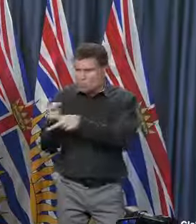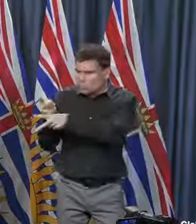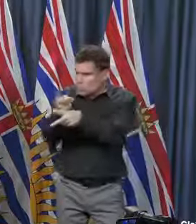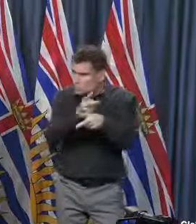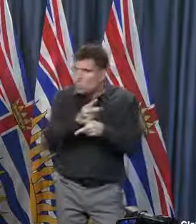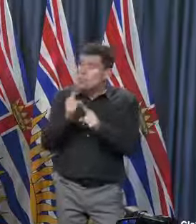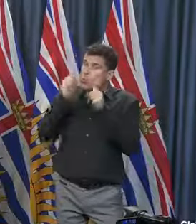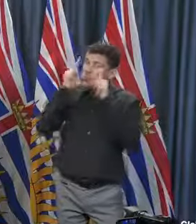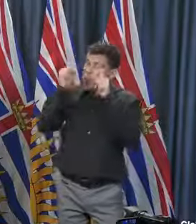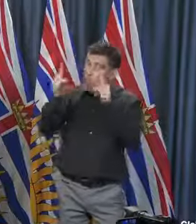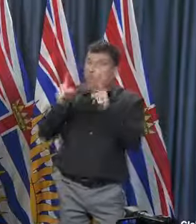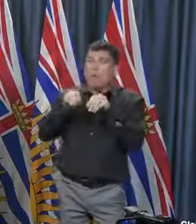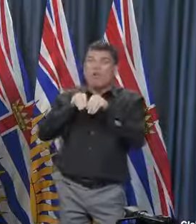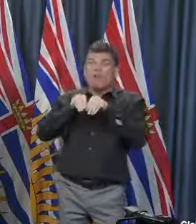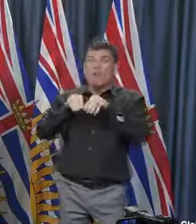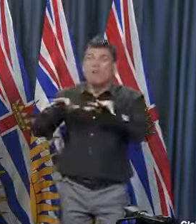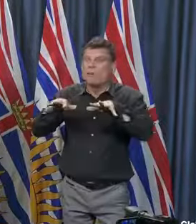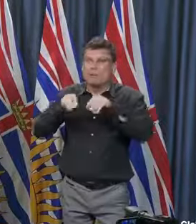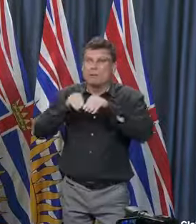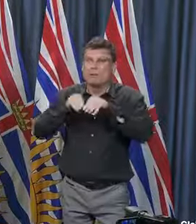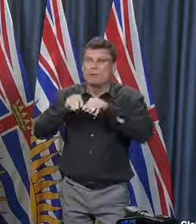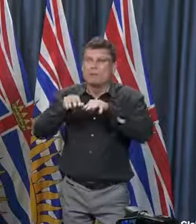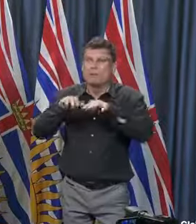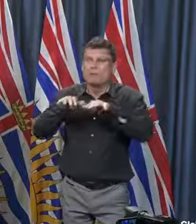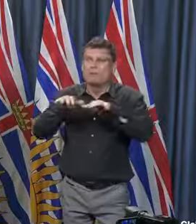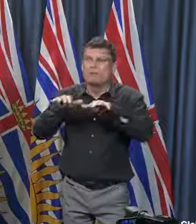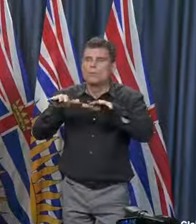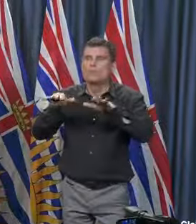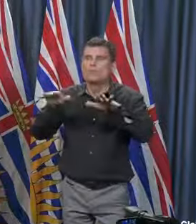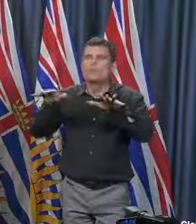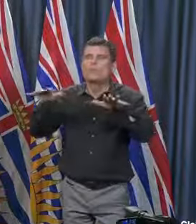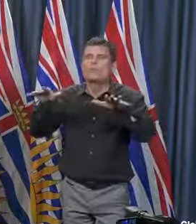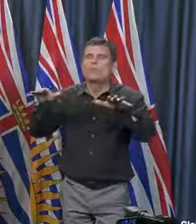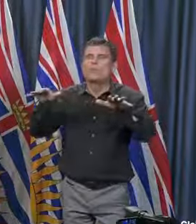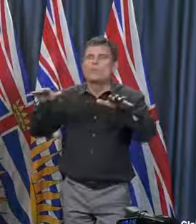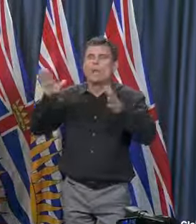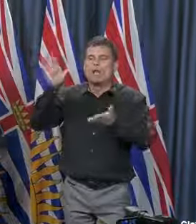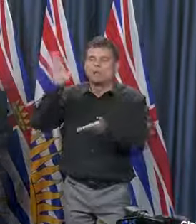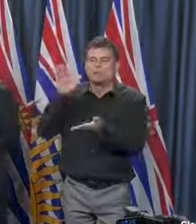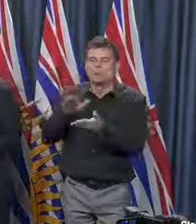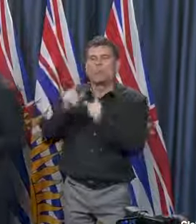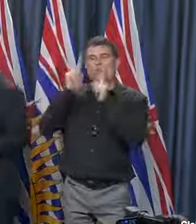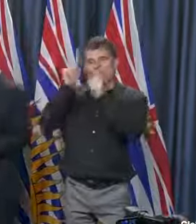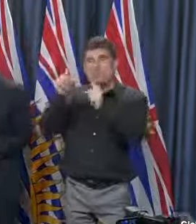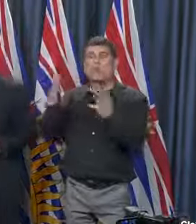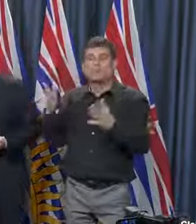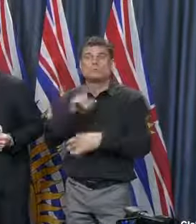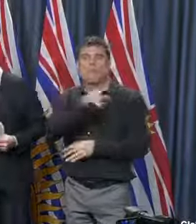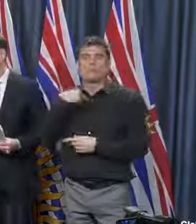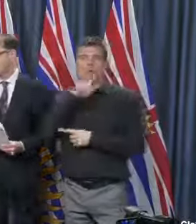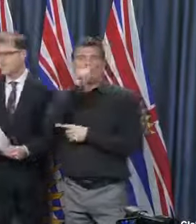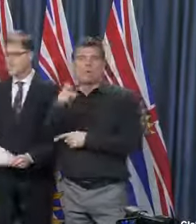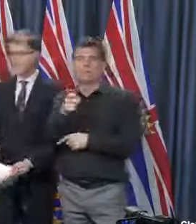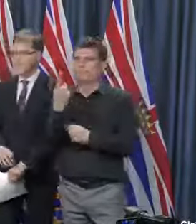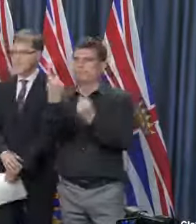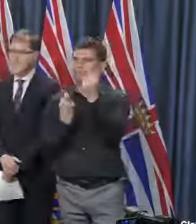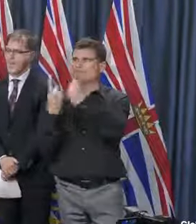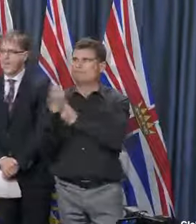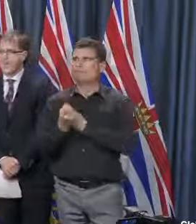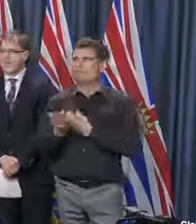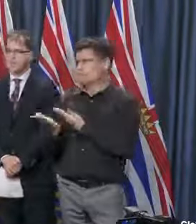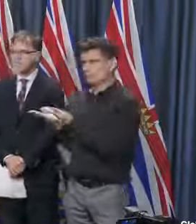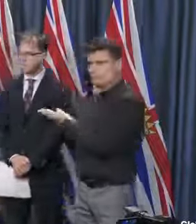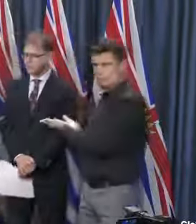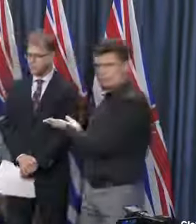British Columbia. We will continue to do that, and I look forward to taking your questions. As a reminder to everyone in the room and on the phone, it